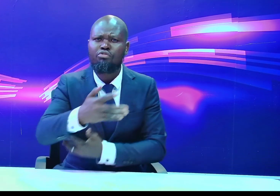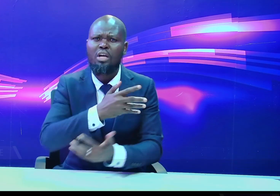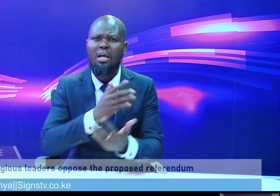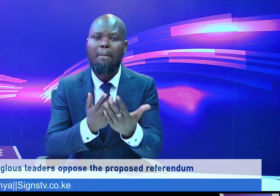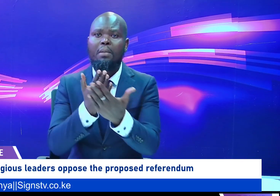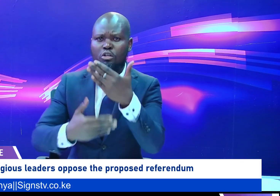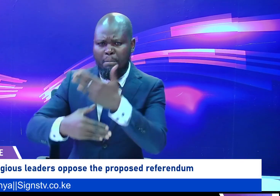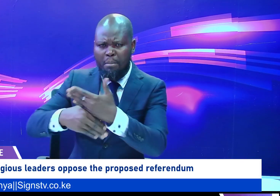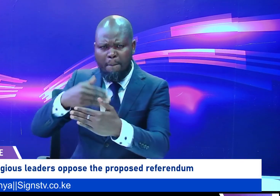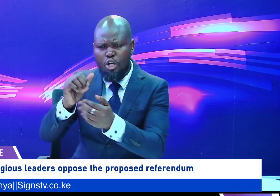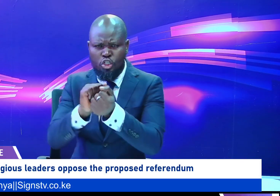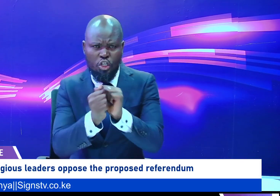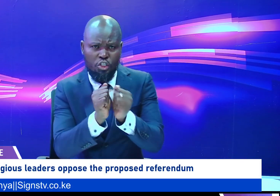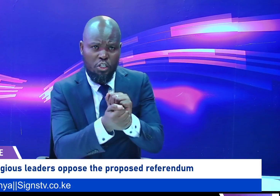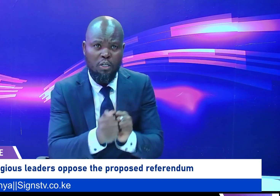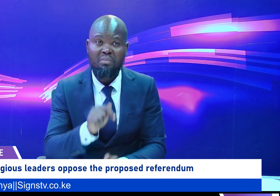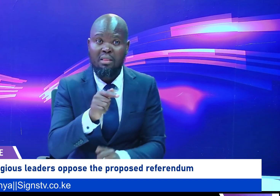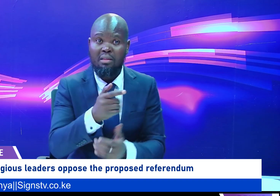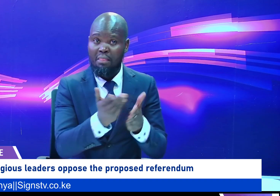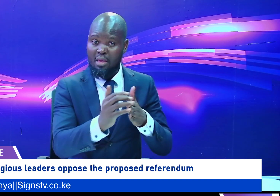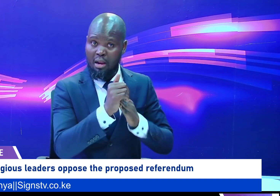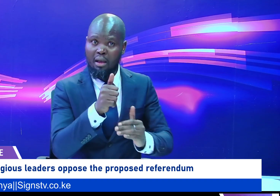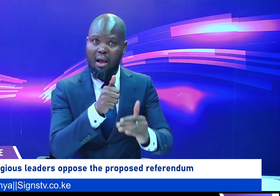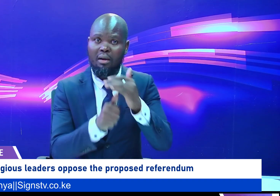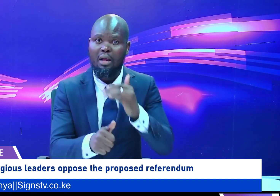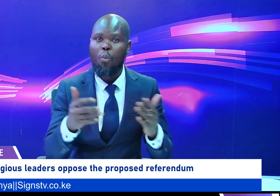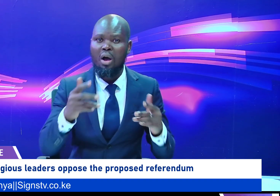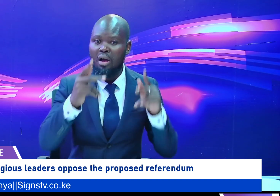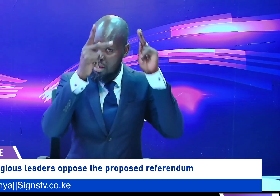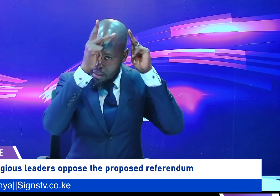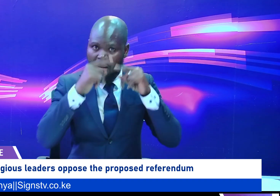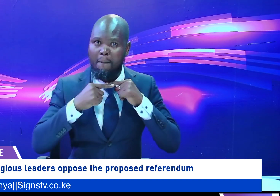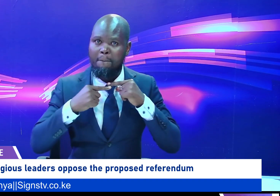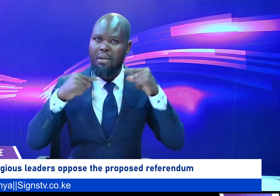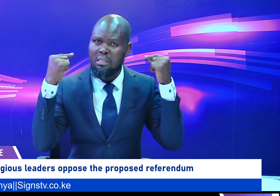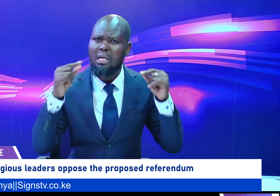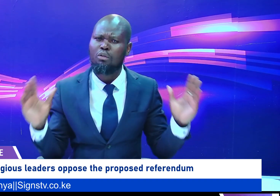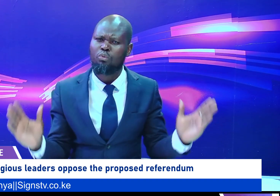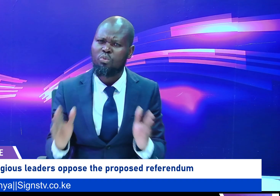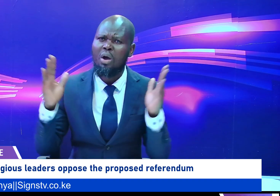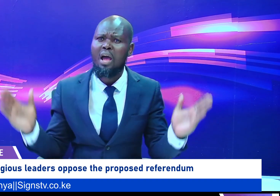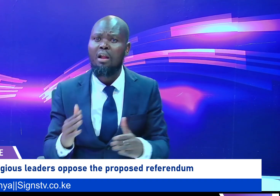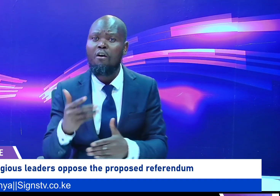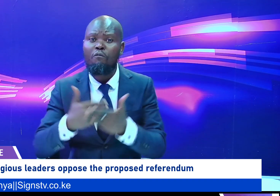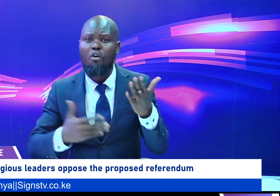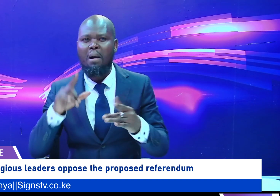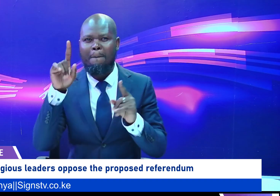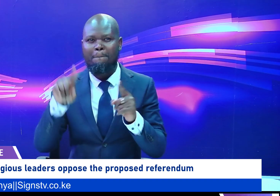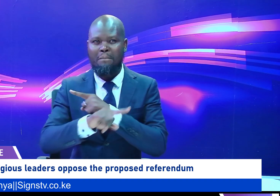talks and proposed constitutional changes. The leaders under the Kakamega Pastors Encouragement Forum dismissed